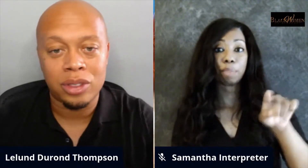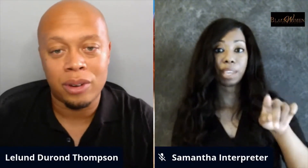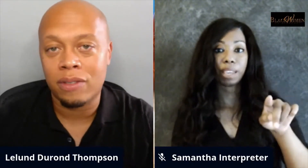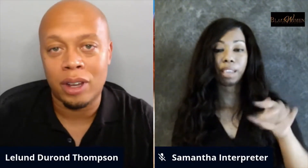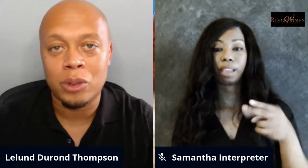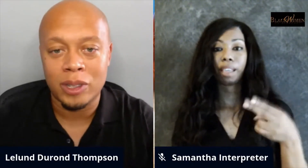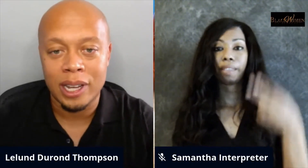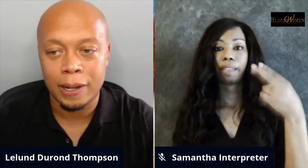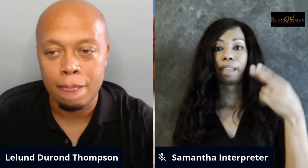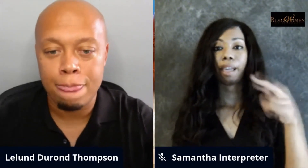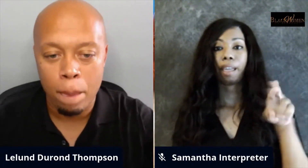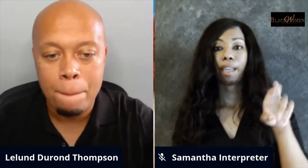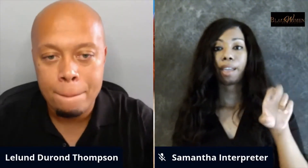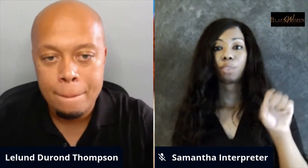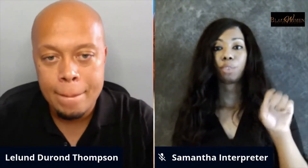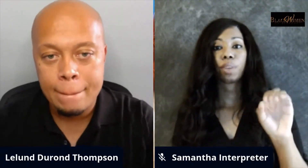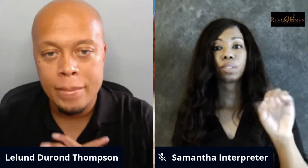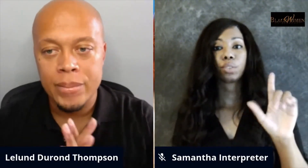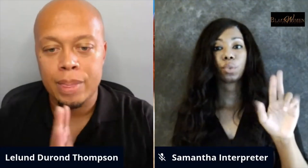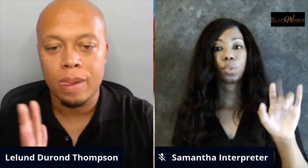second or 30 frames per second.